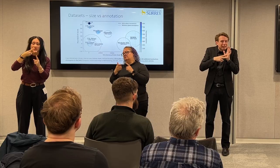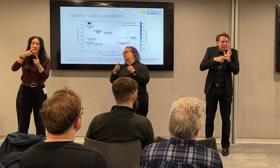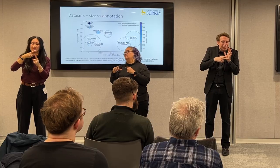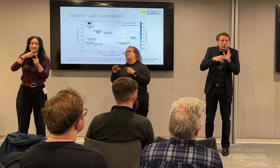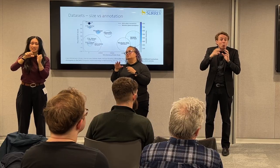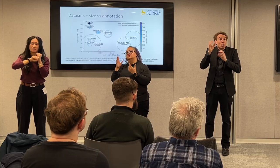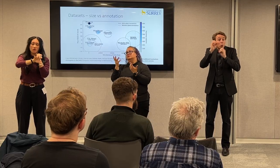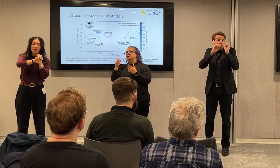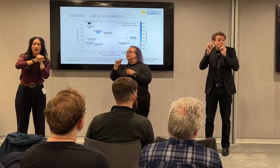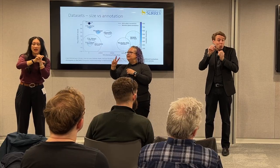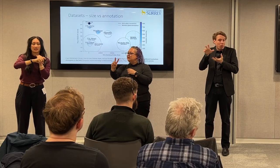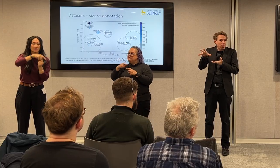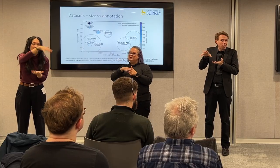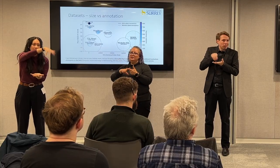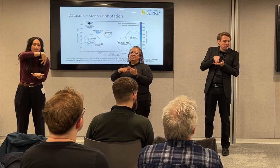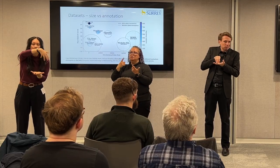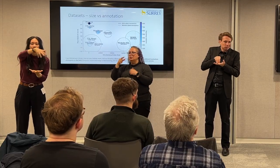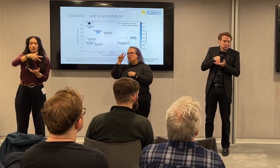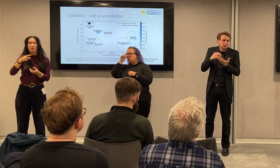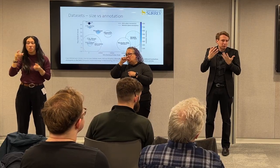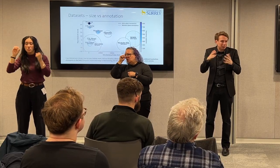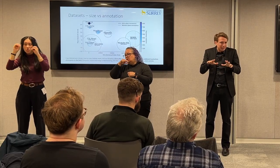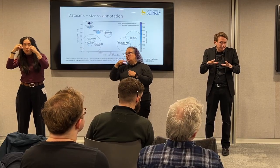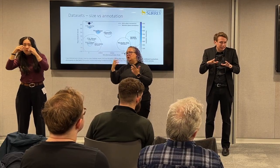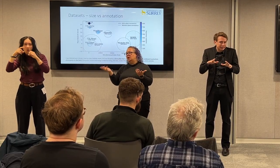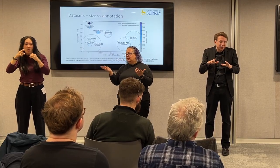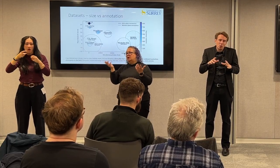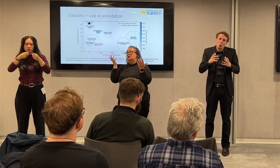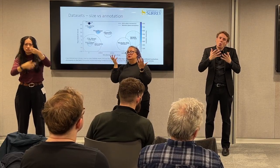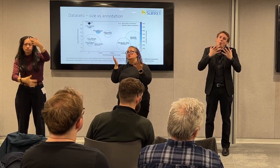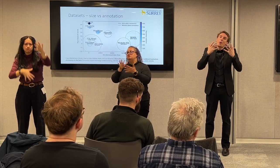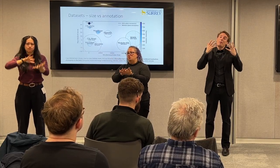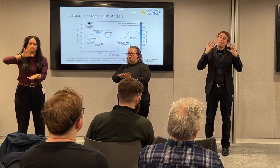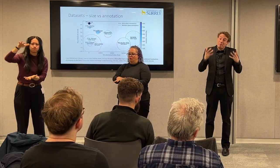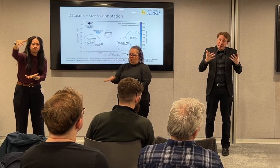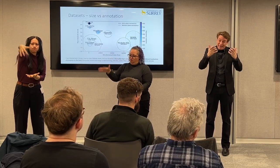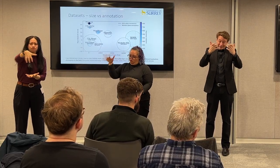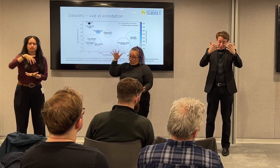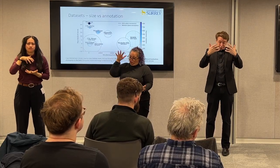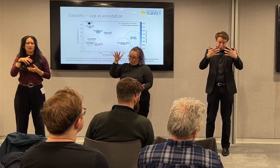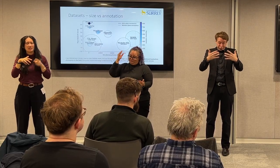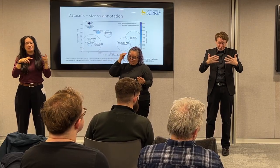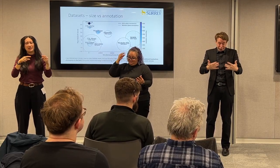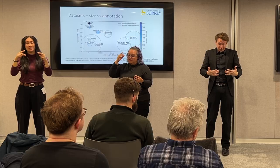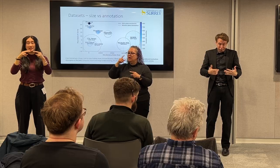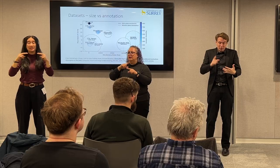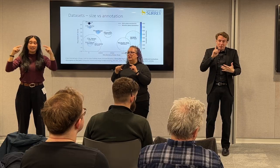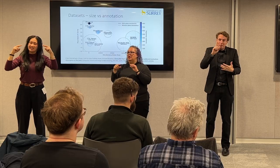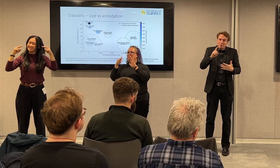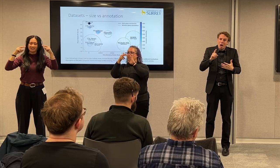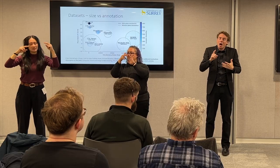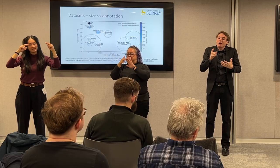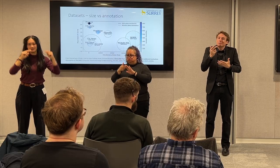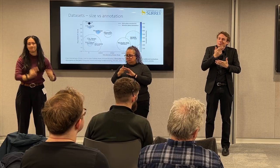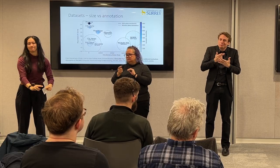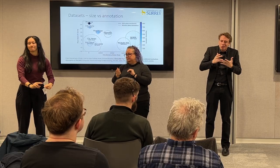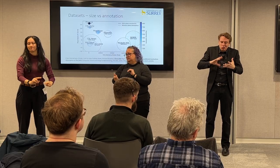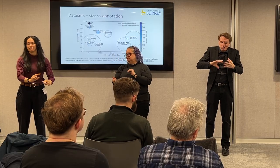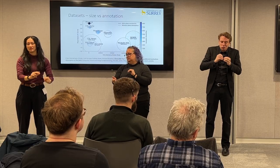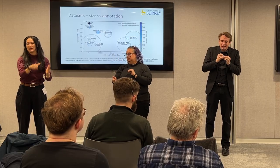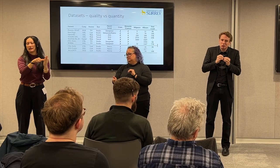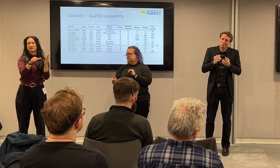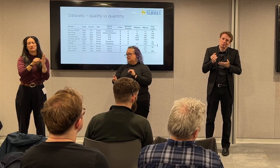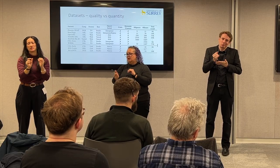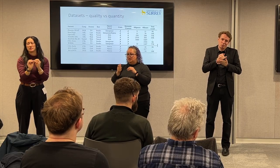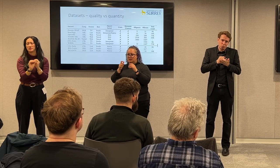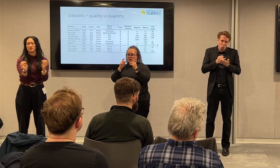Google. And this is just huge amounts of data, but very poorly curated and with very little annotation. And that introduces real